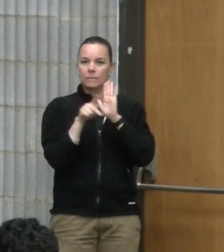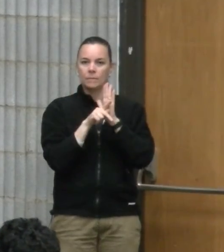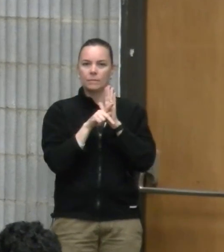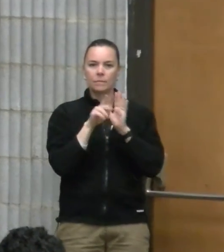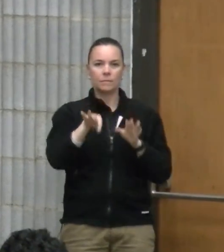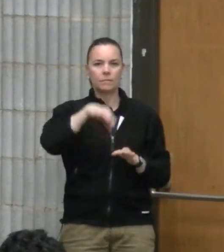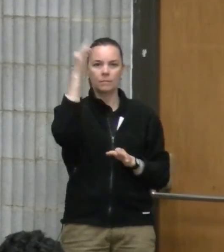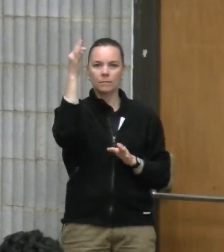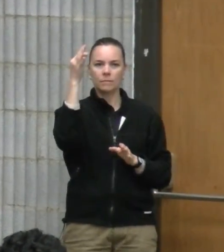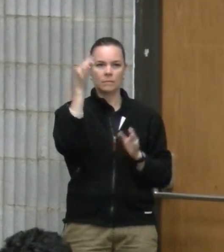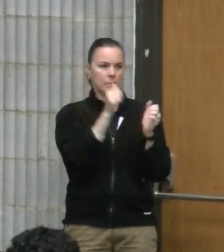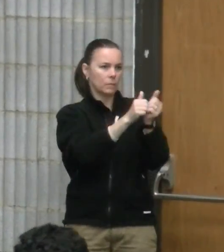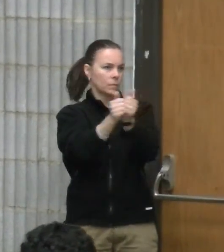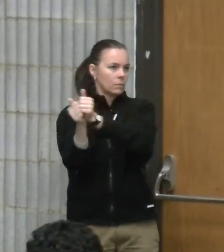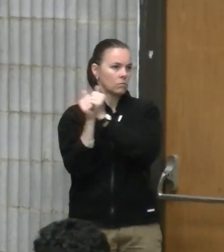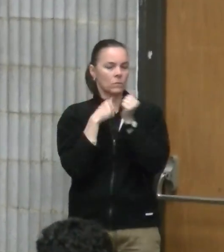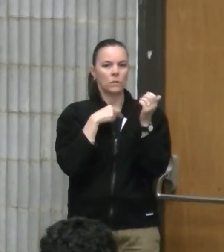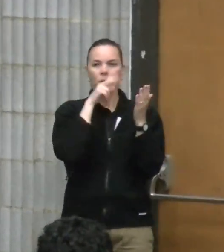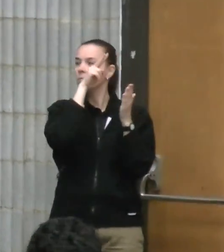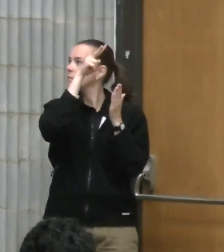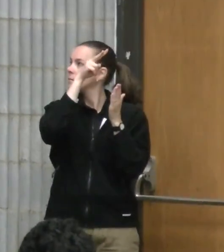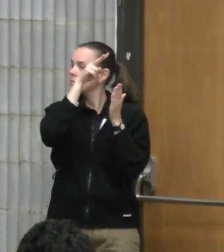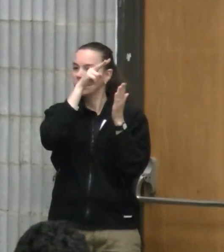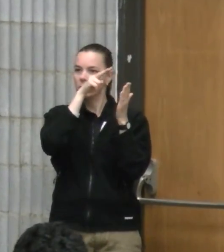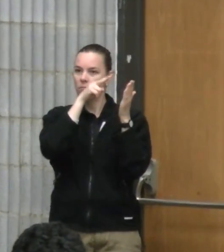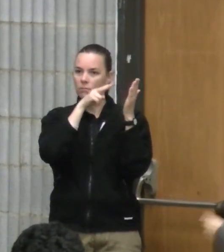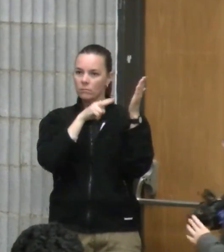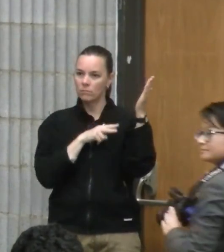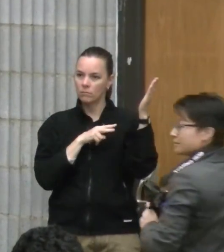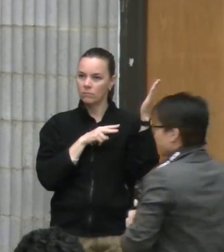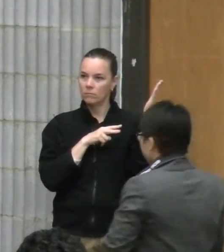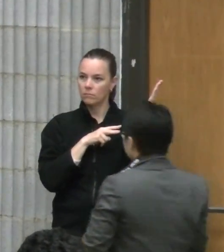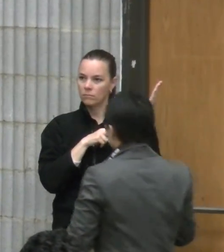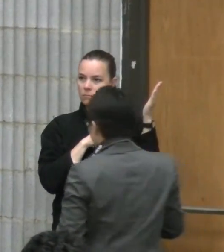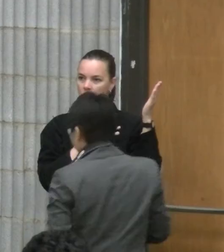and I will be reading that along with you.